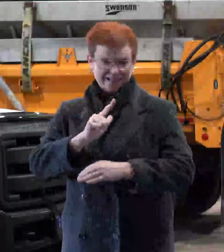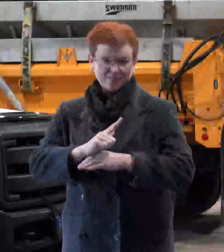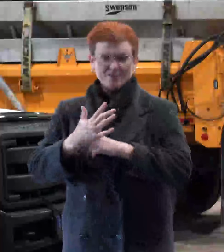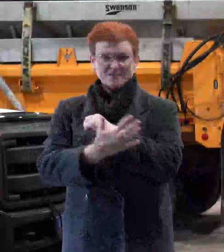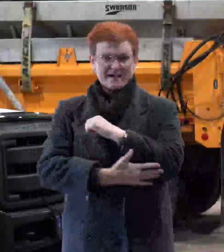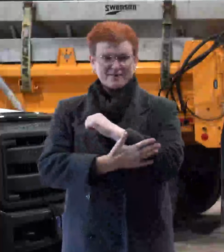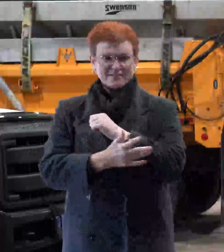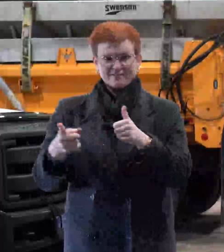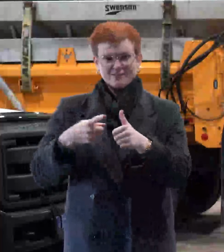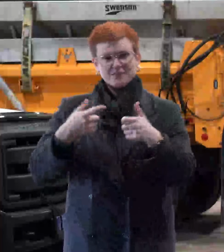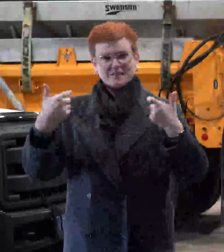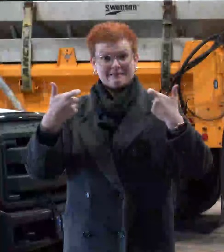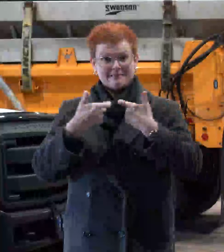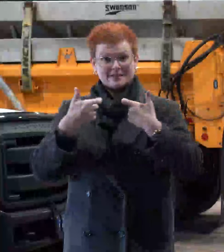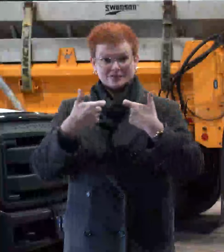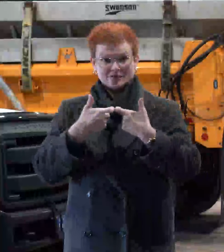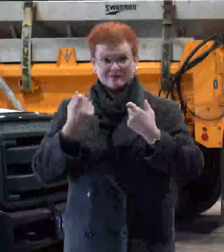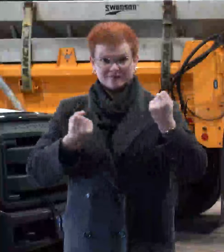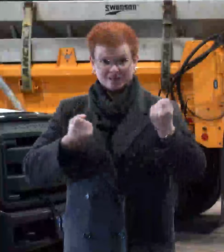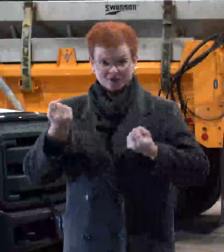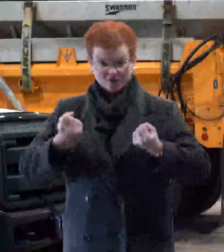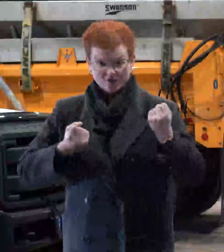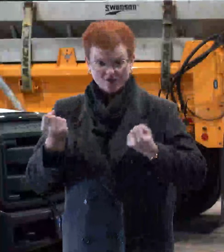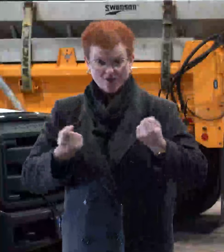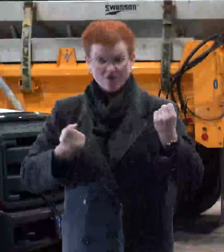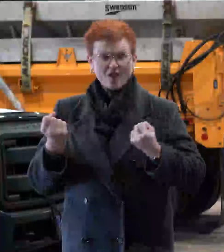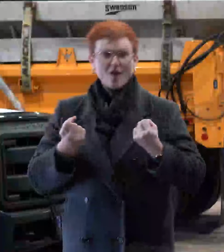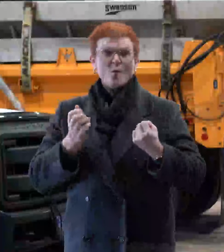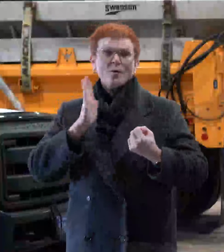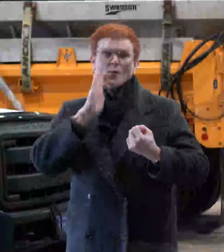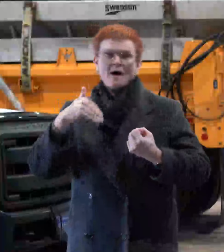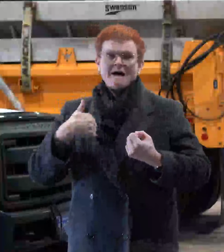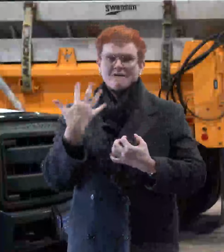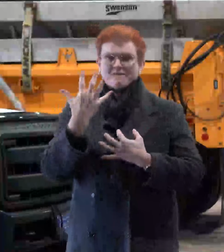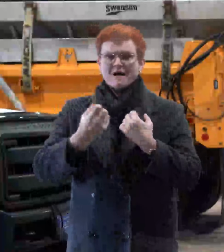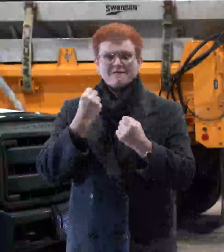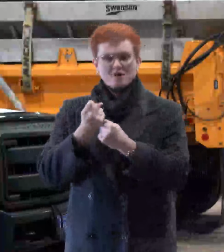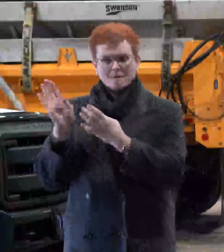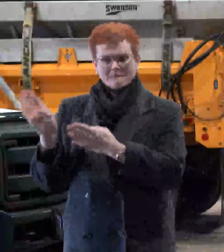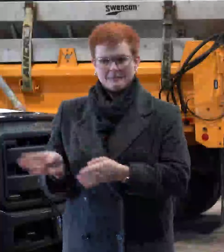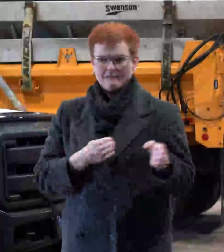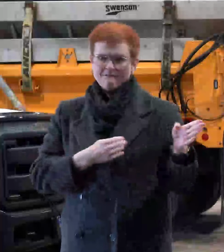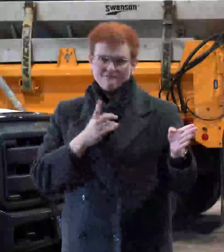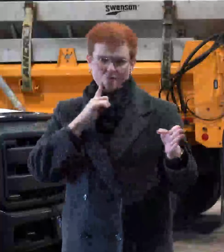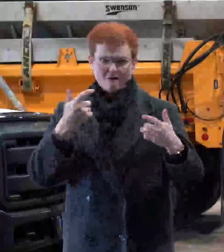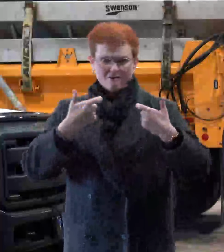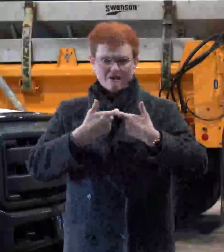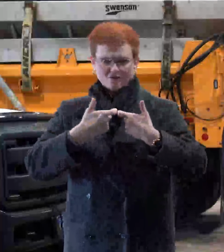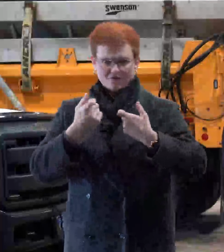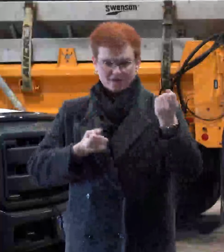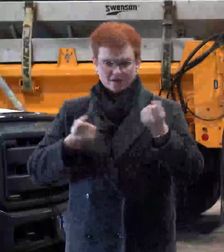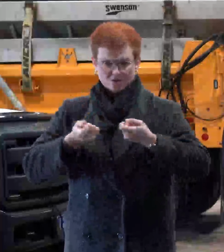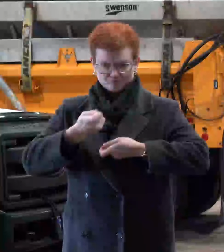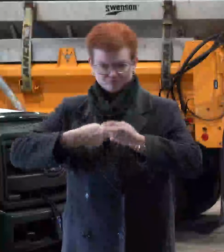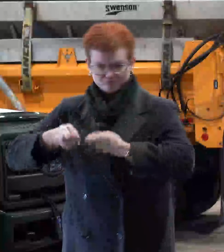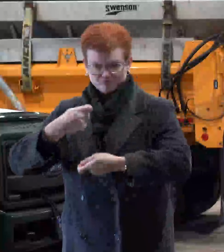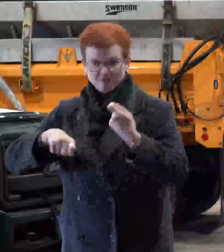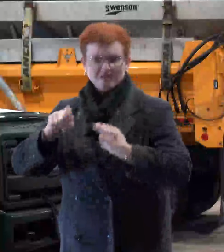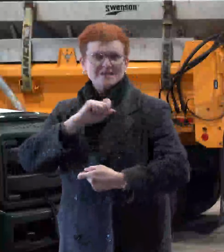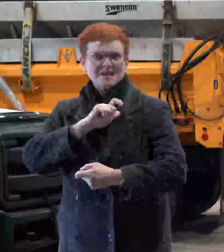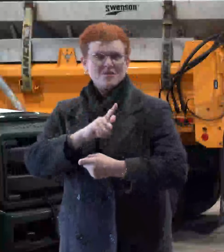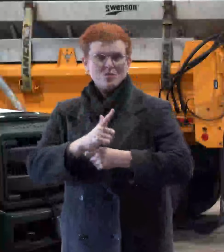first electric vehicle and to roll out our 5-year electric vehicle plan. St. Louis County is committed to creating